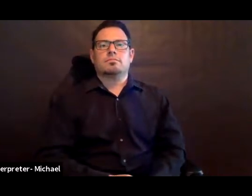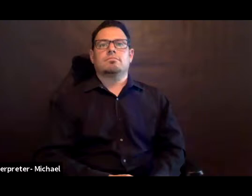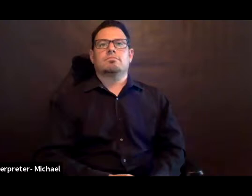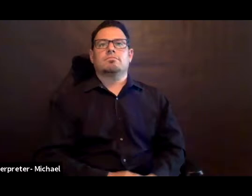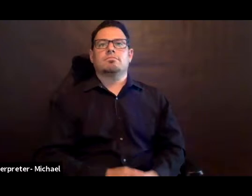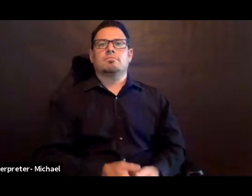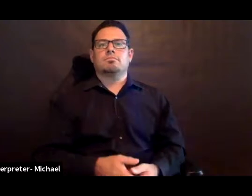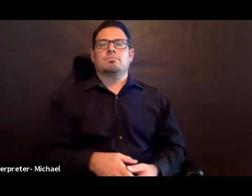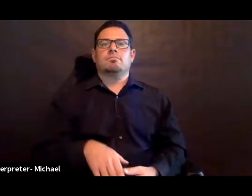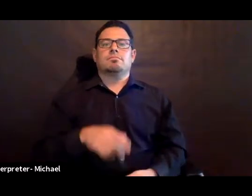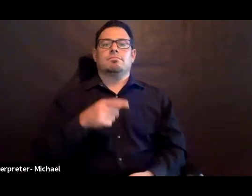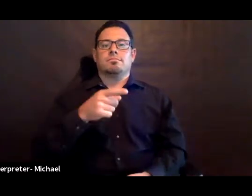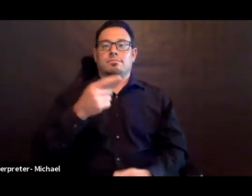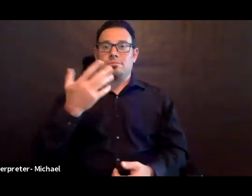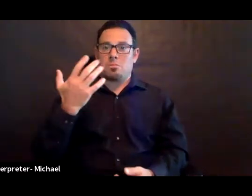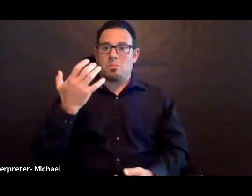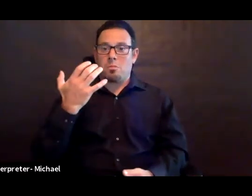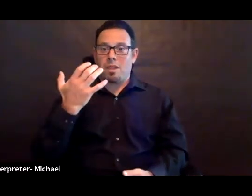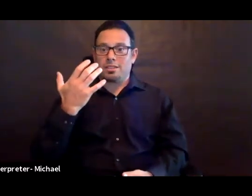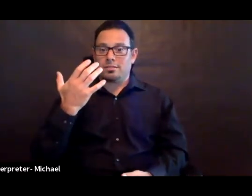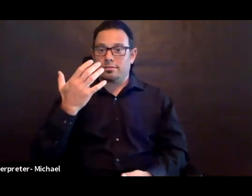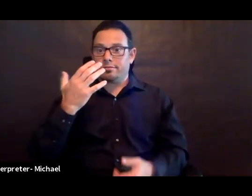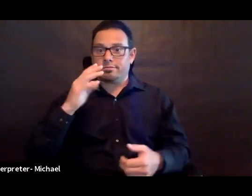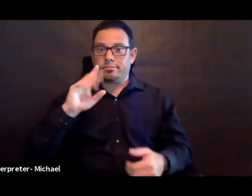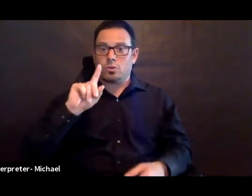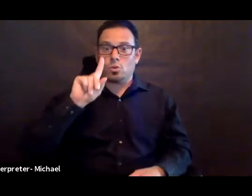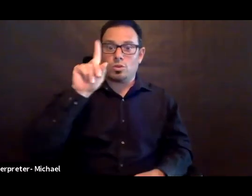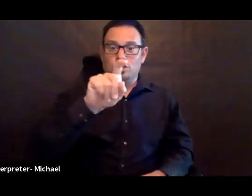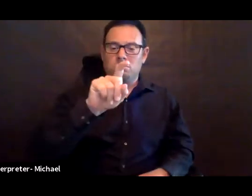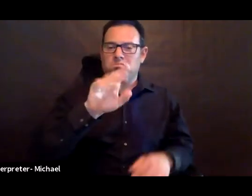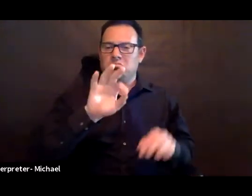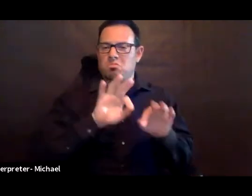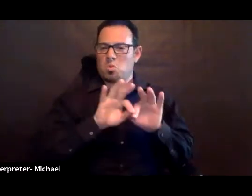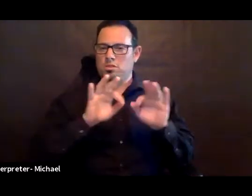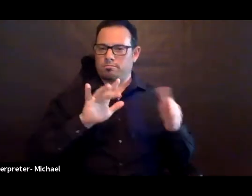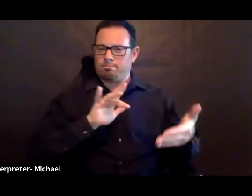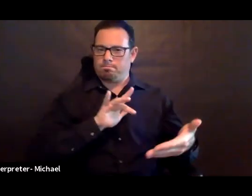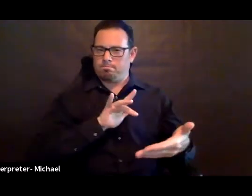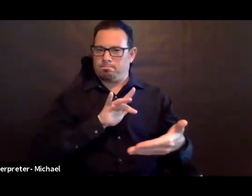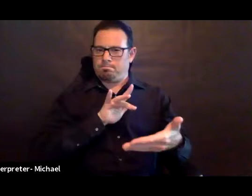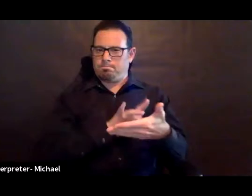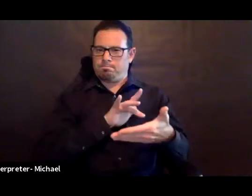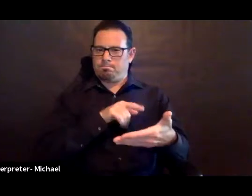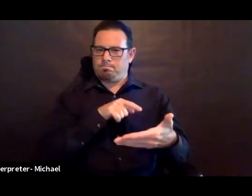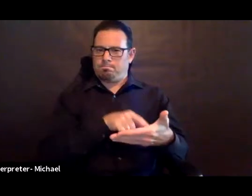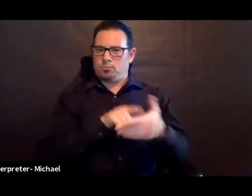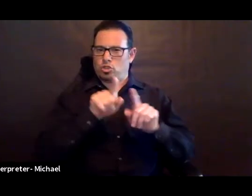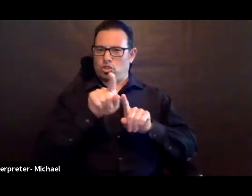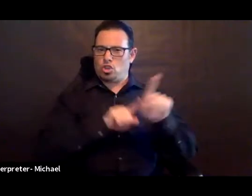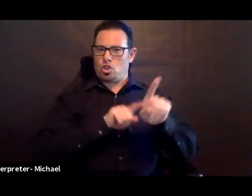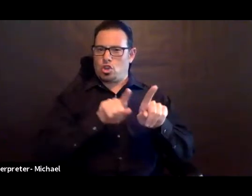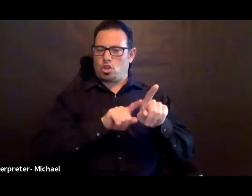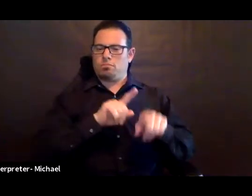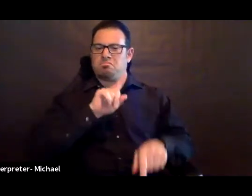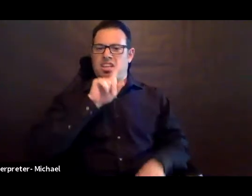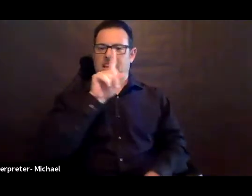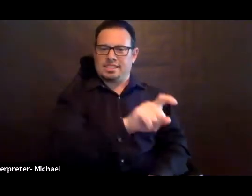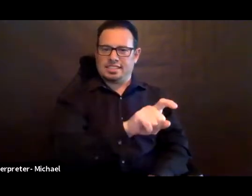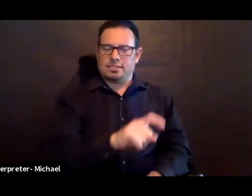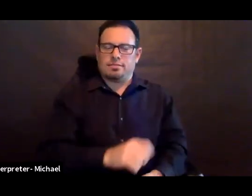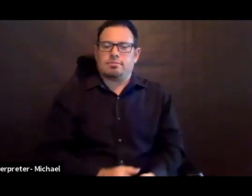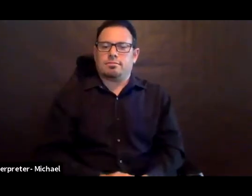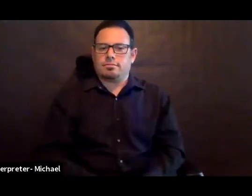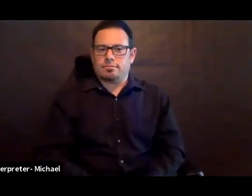*1 on your telephone. To withdraw your question, press the pound or hash key. Our first question is